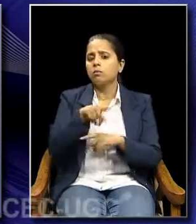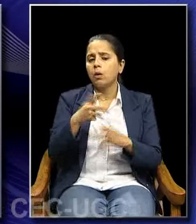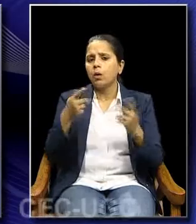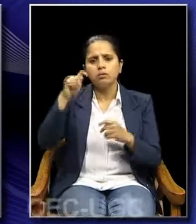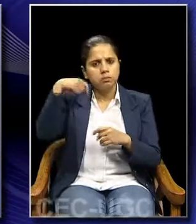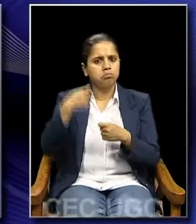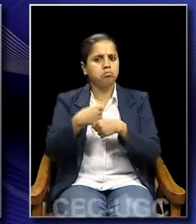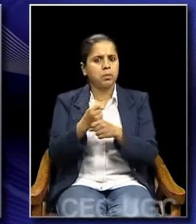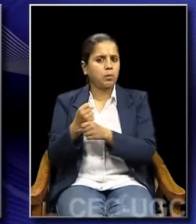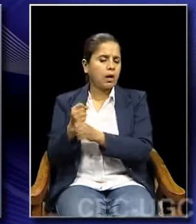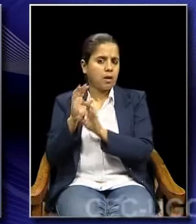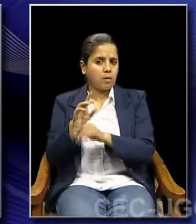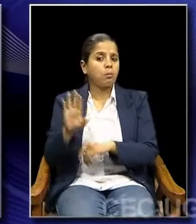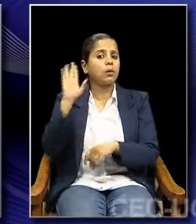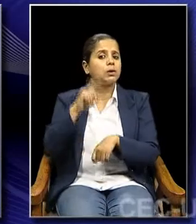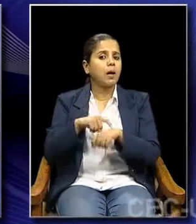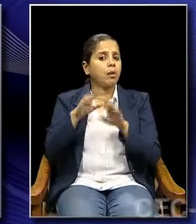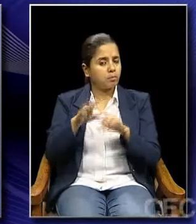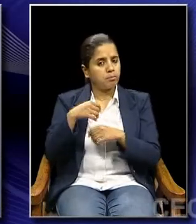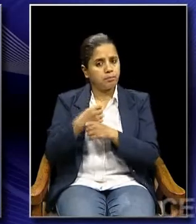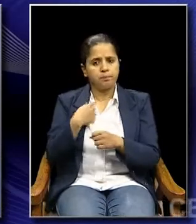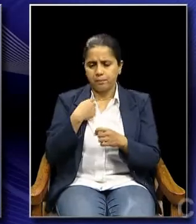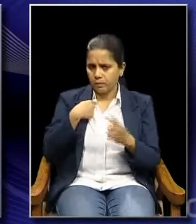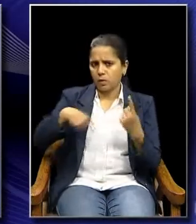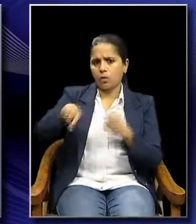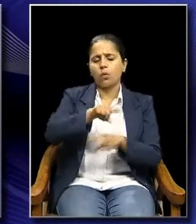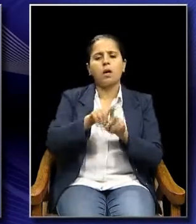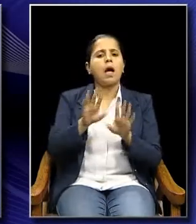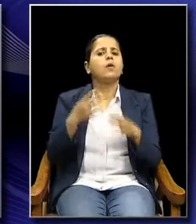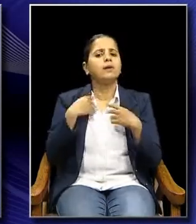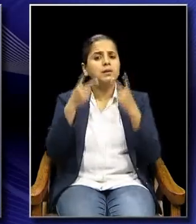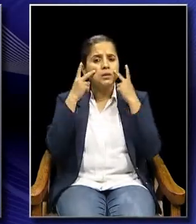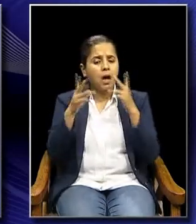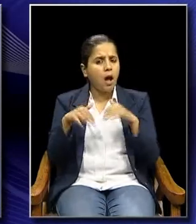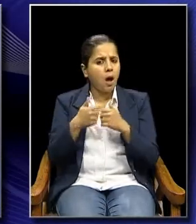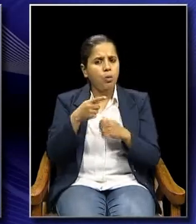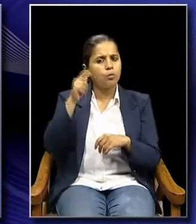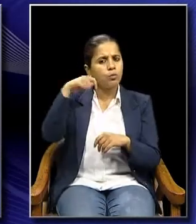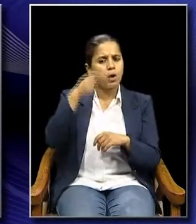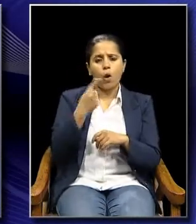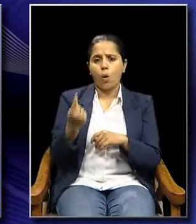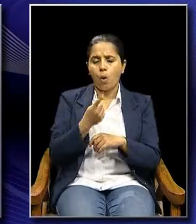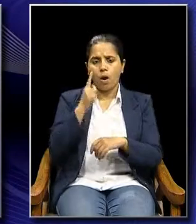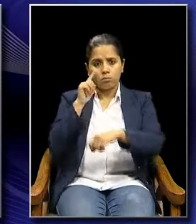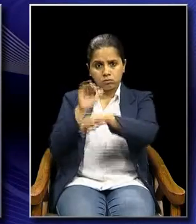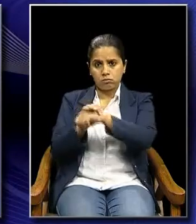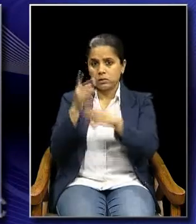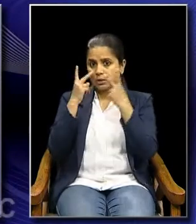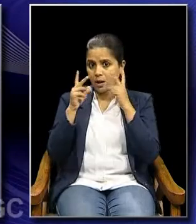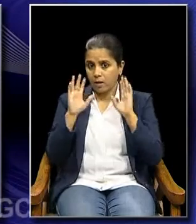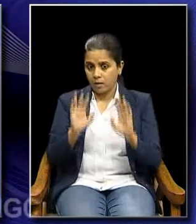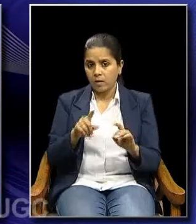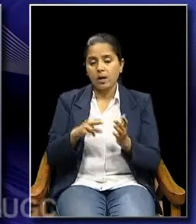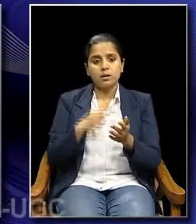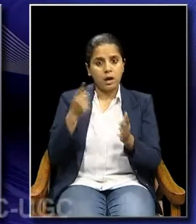being made at that point of time. We also see that how this film was not only recognized at the